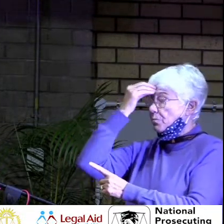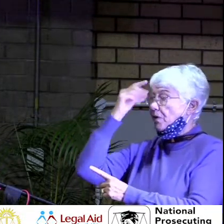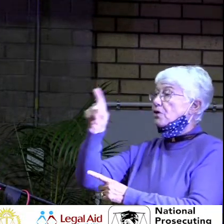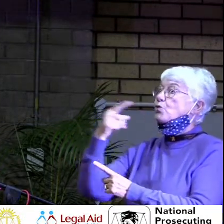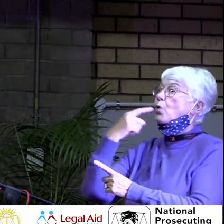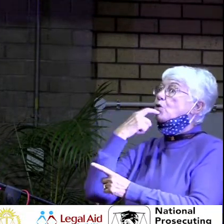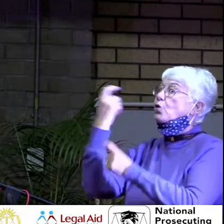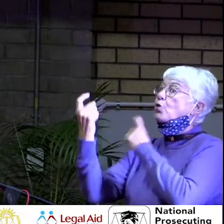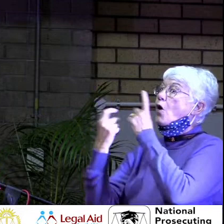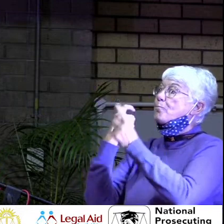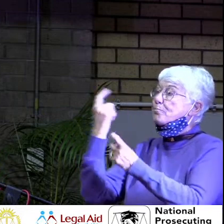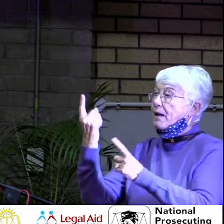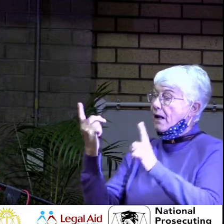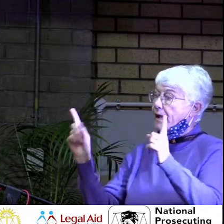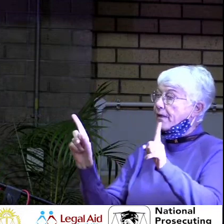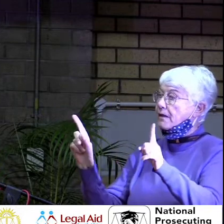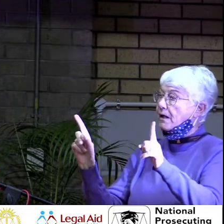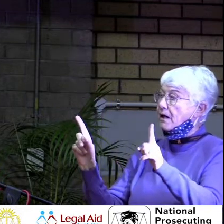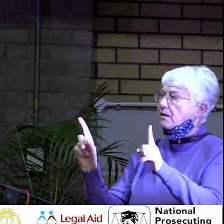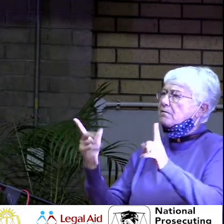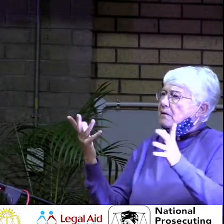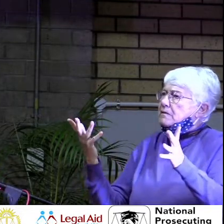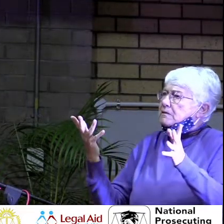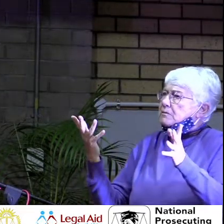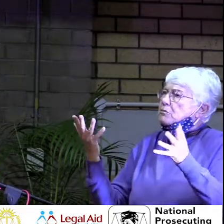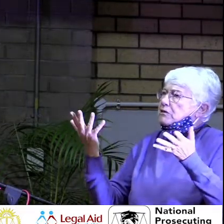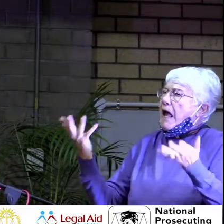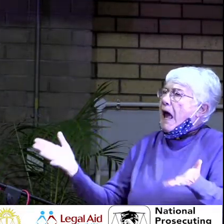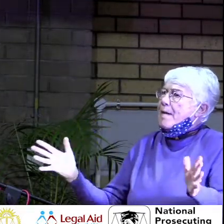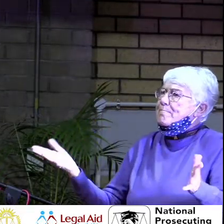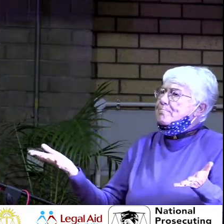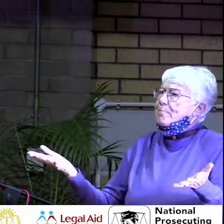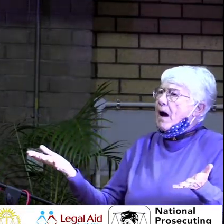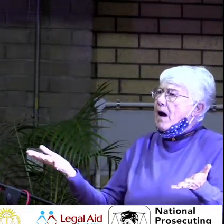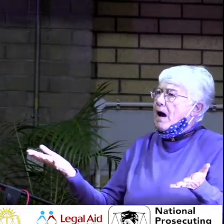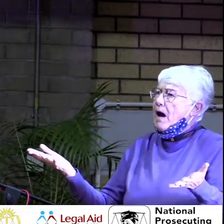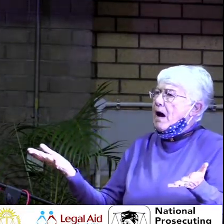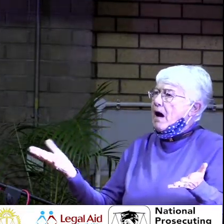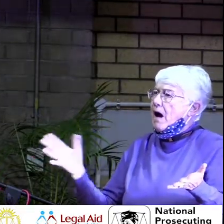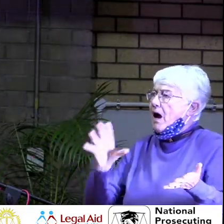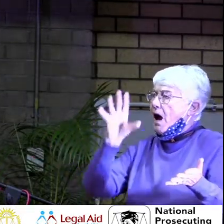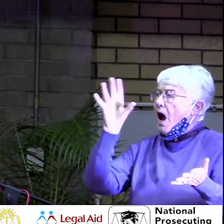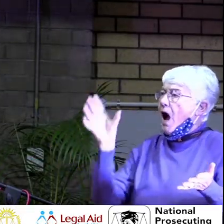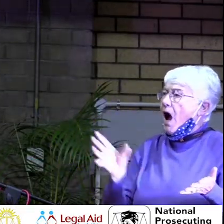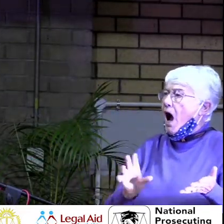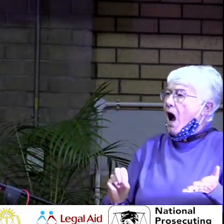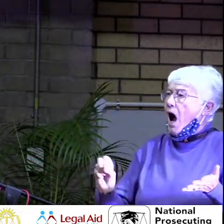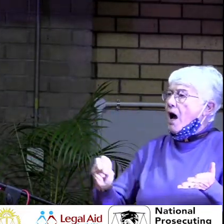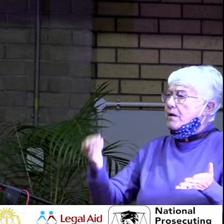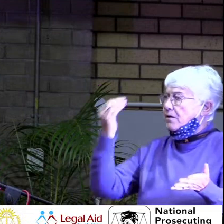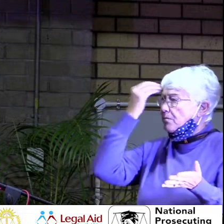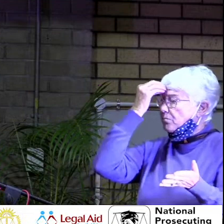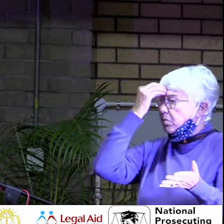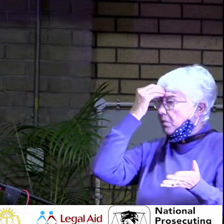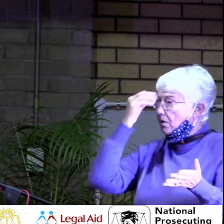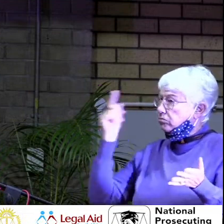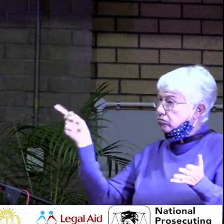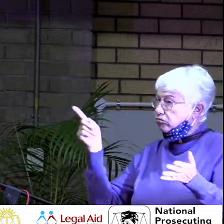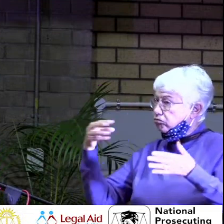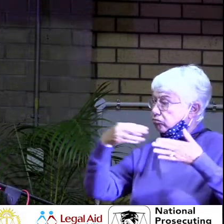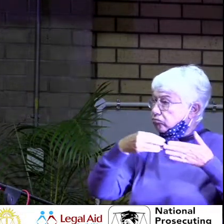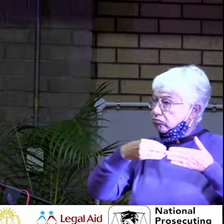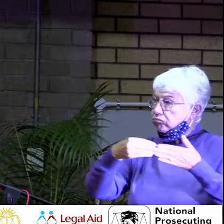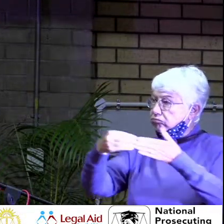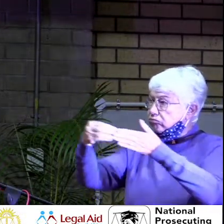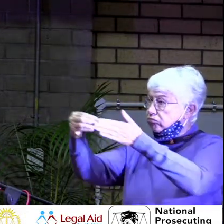also. So what must happen? The South African Police Service are guided by the